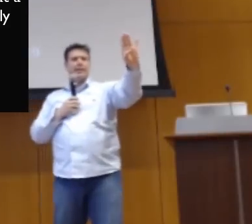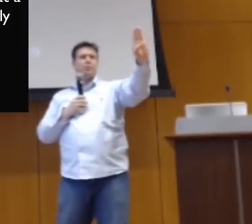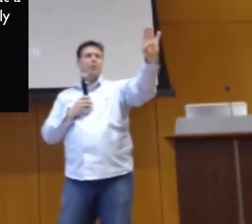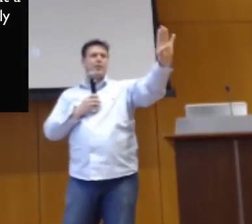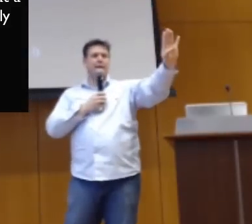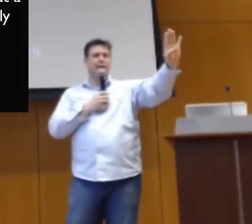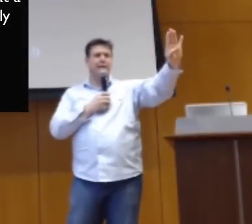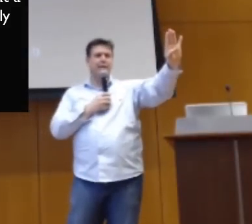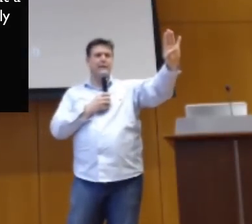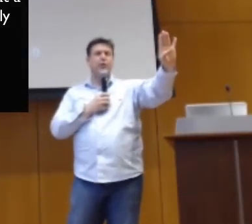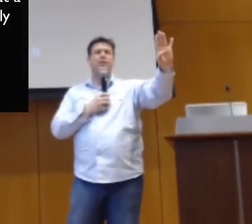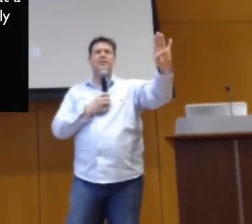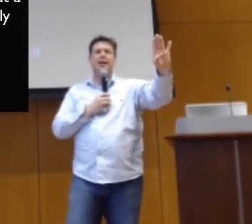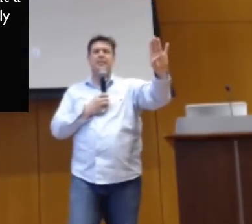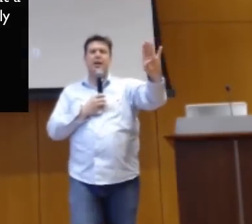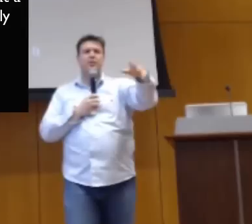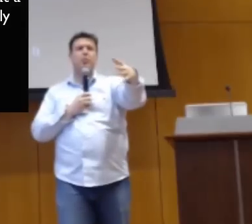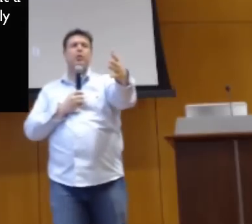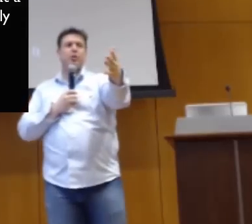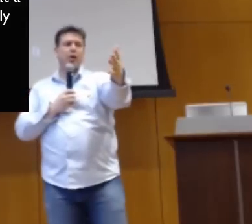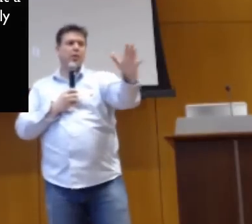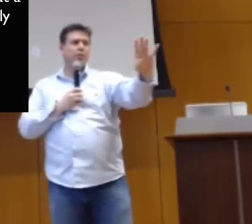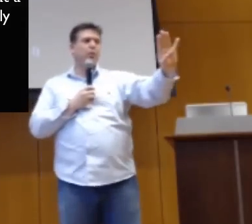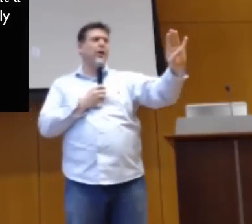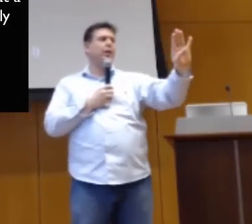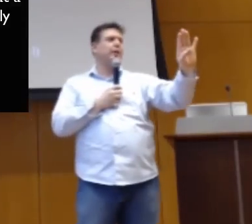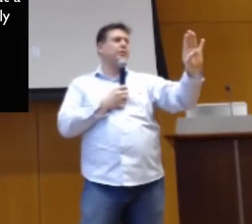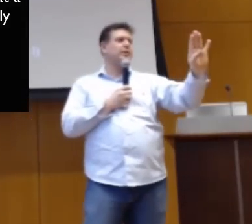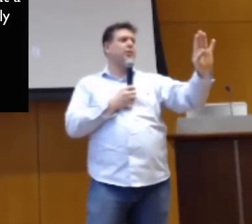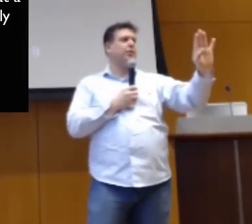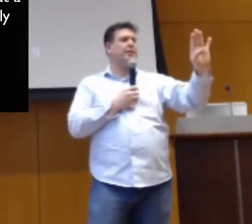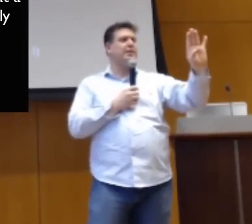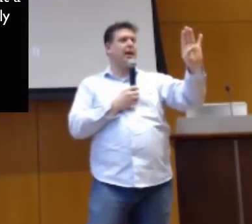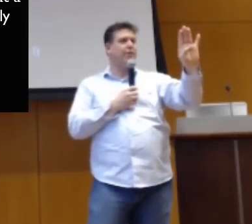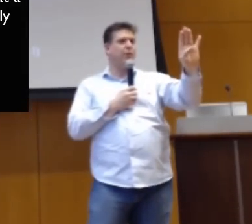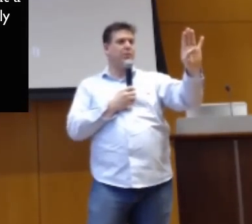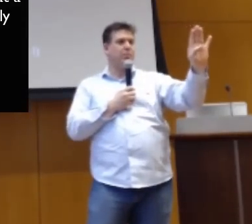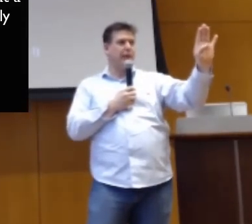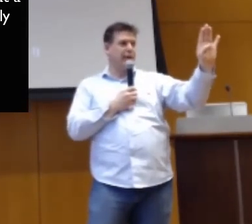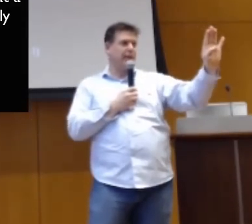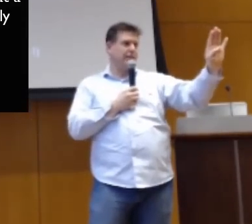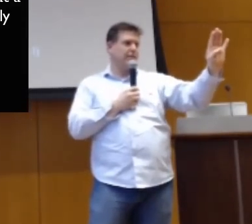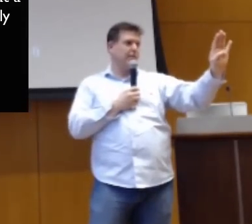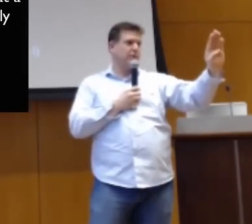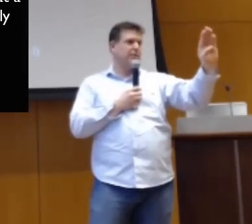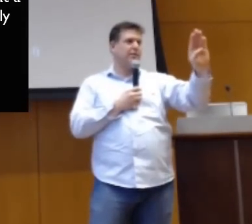That's what it looks like. So in this case, someone could argue that we're not actually dealing with the entire form of B. Because